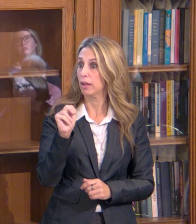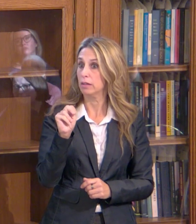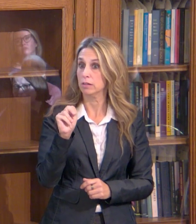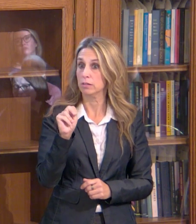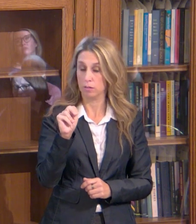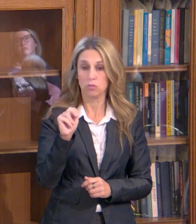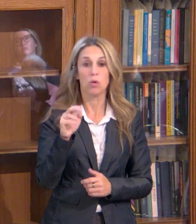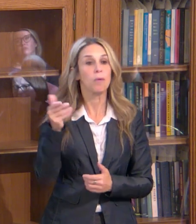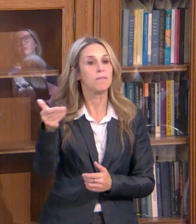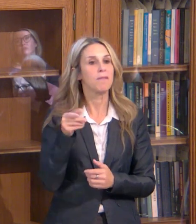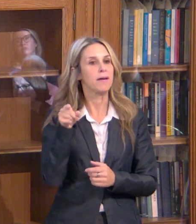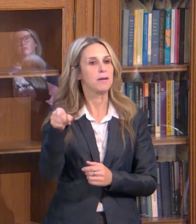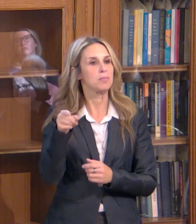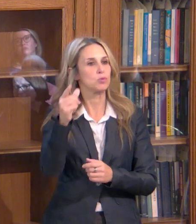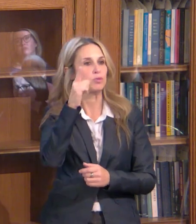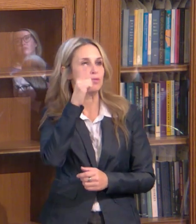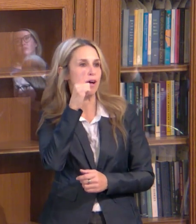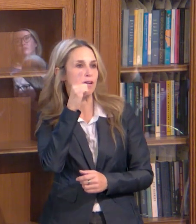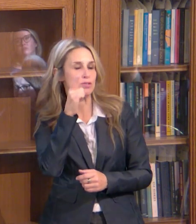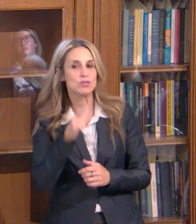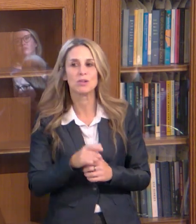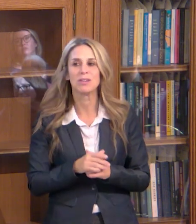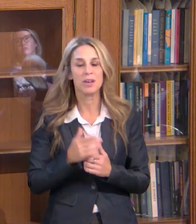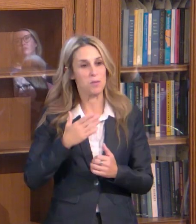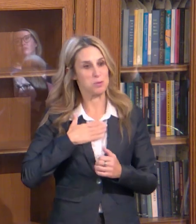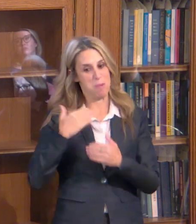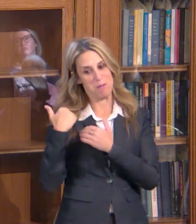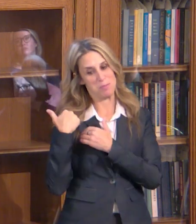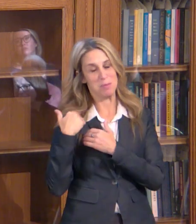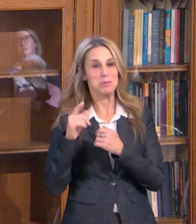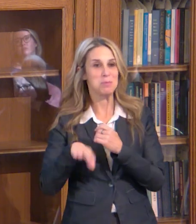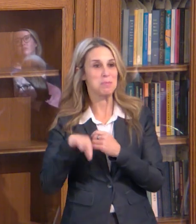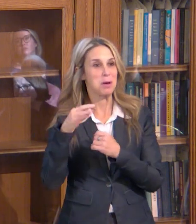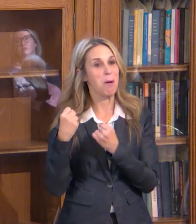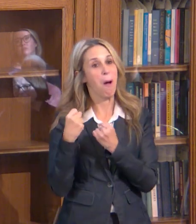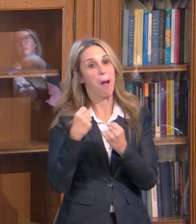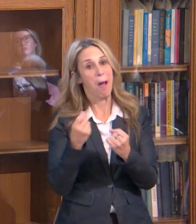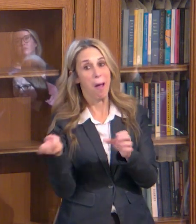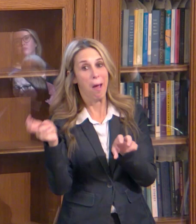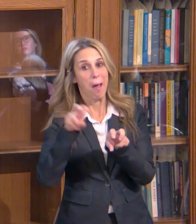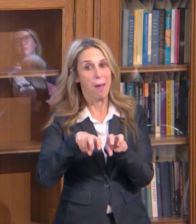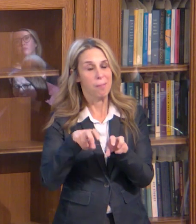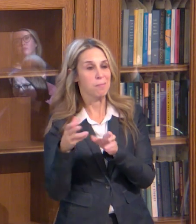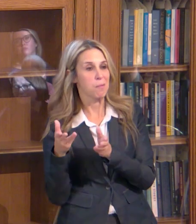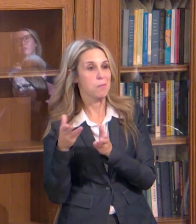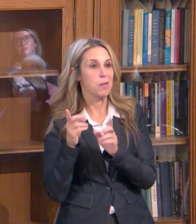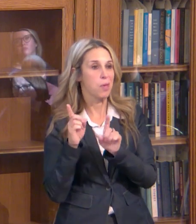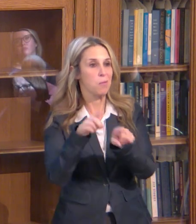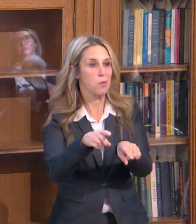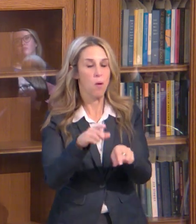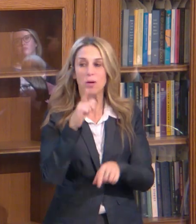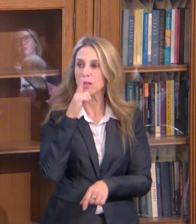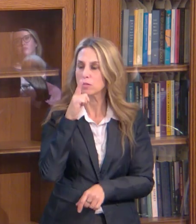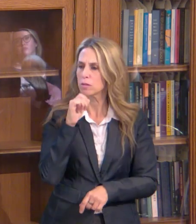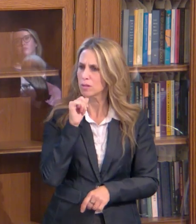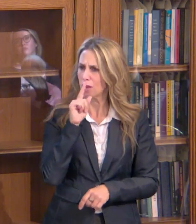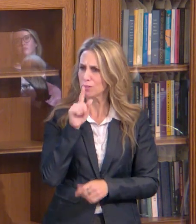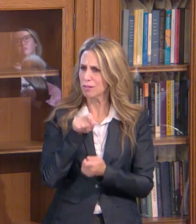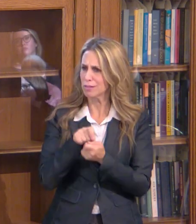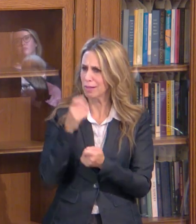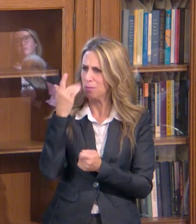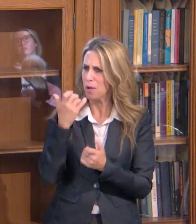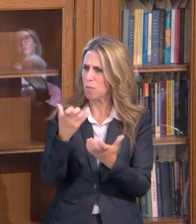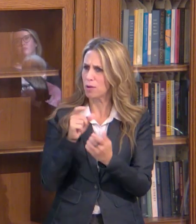to lunch uh it was my job to pick him up and bring him to lunch he didn't know exactly why we wanted to meet with